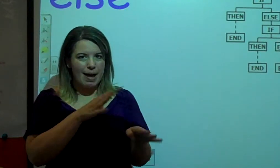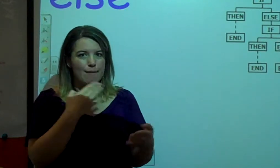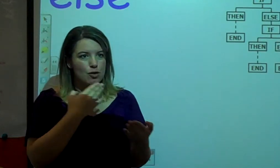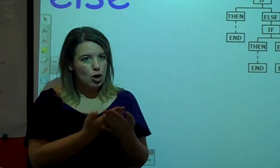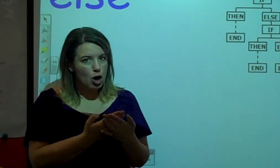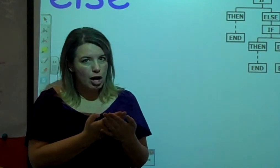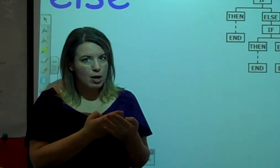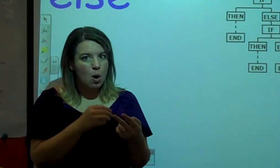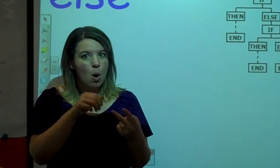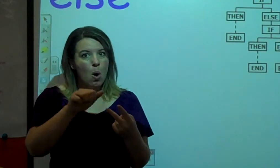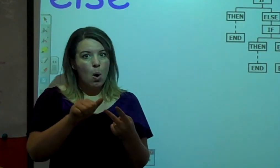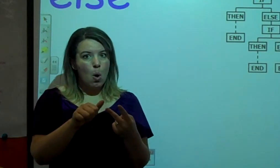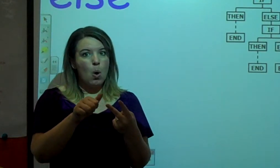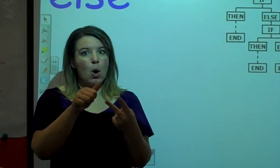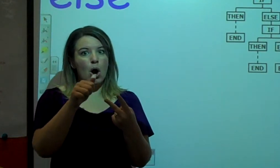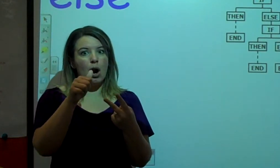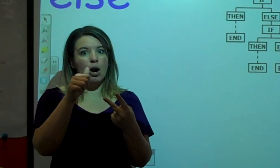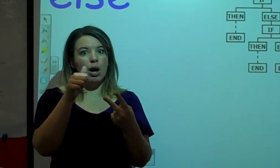behave good, or